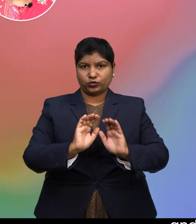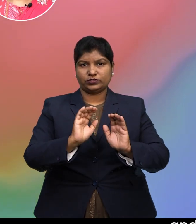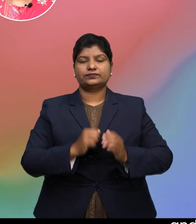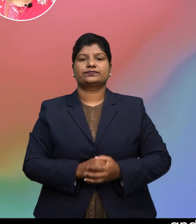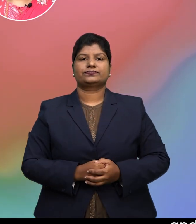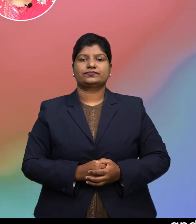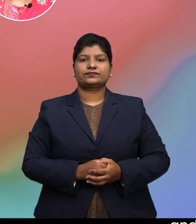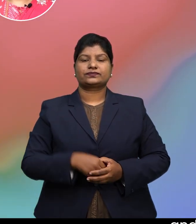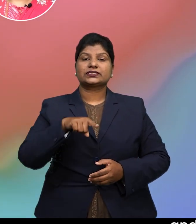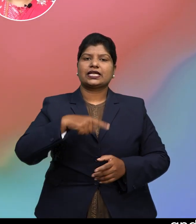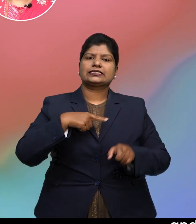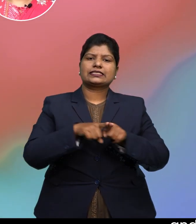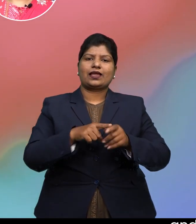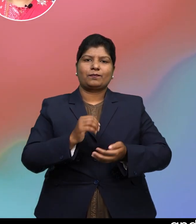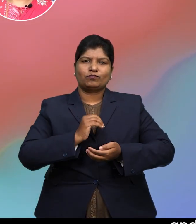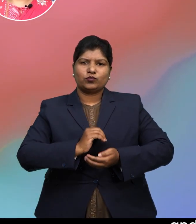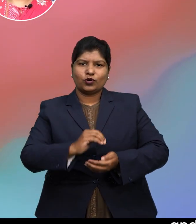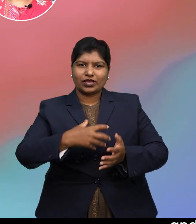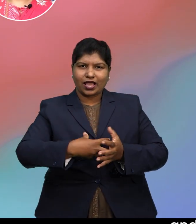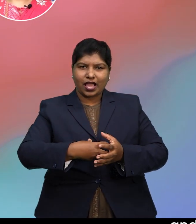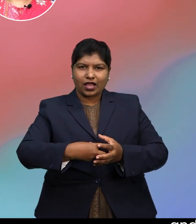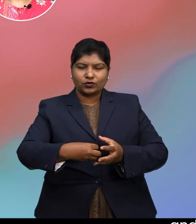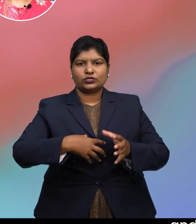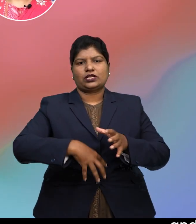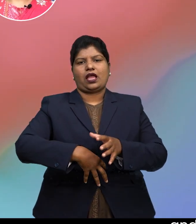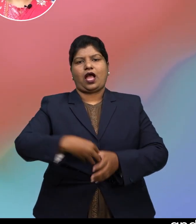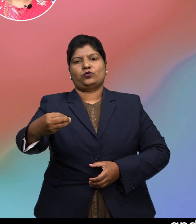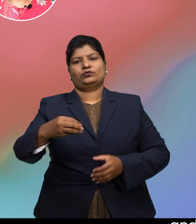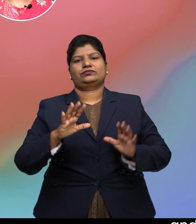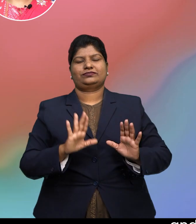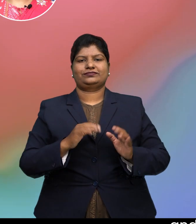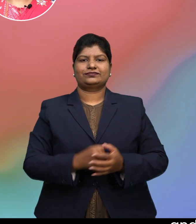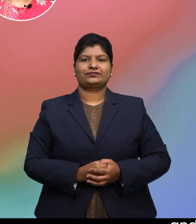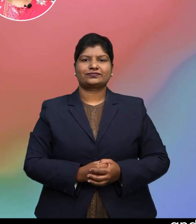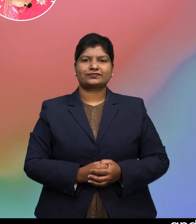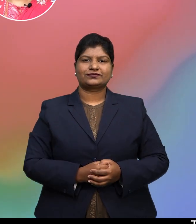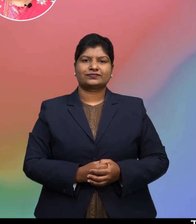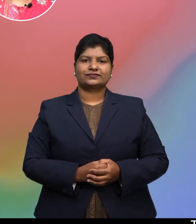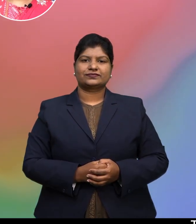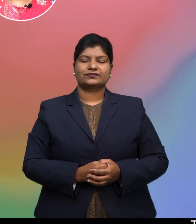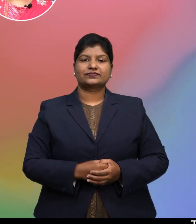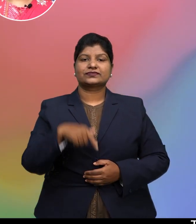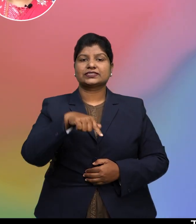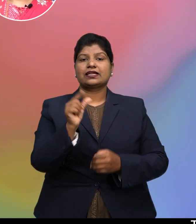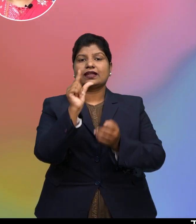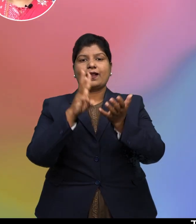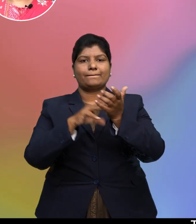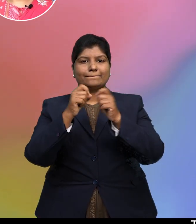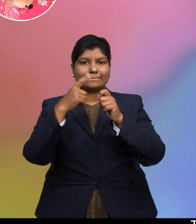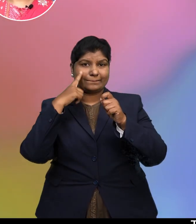and into the outer world. The The umbilical